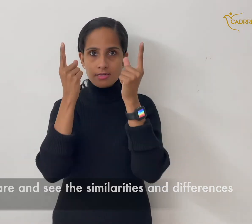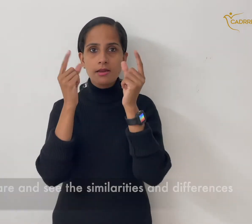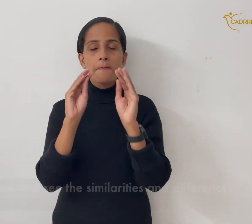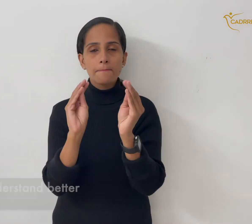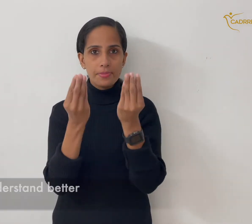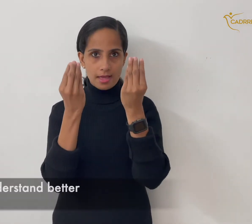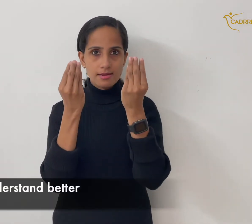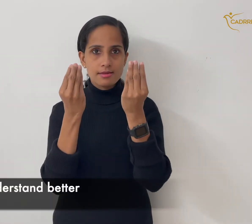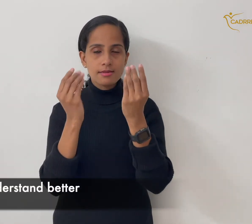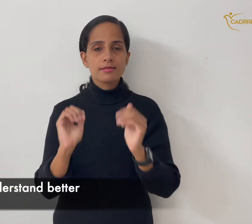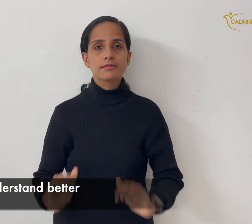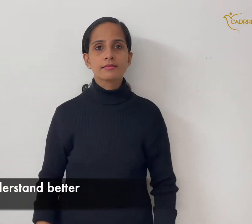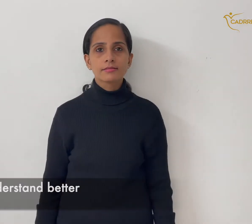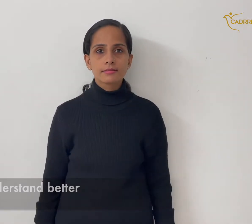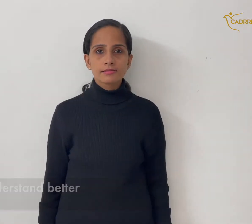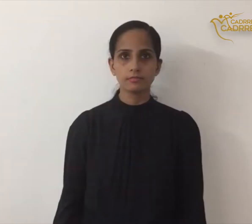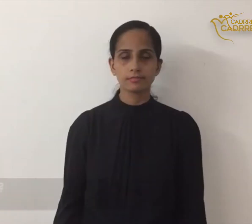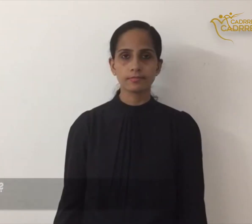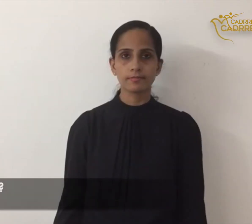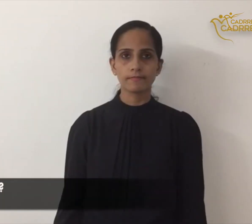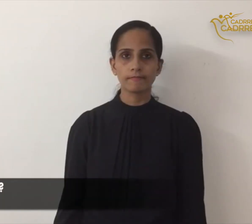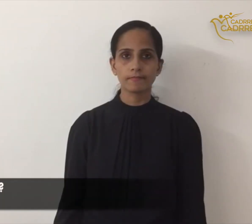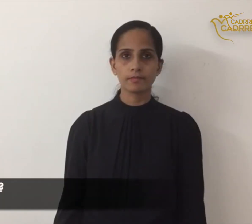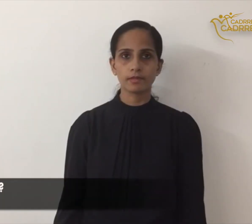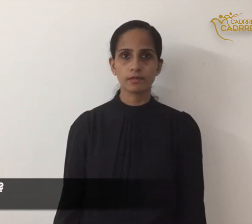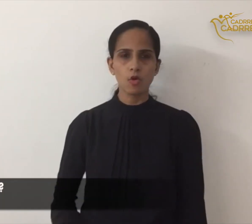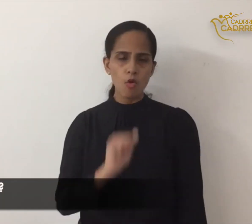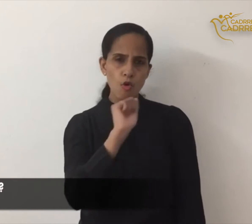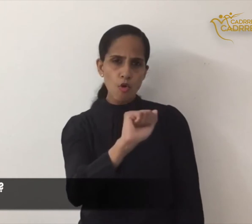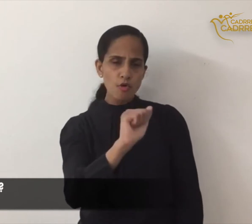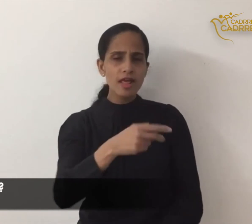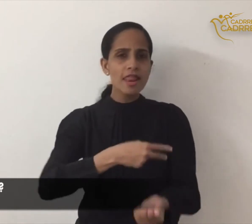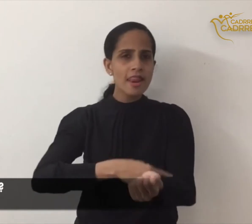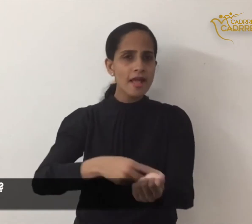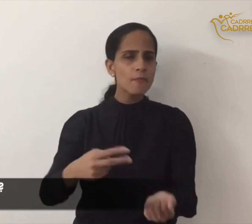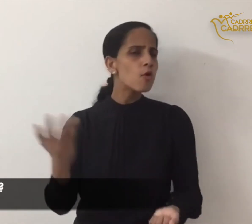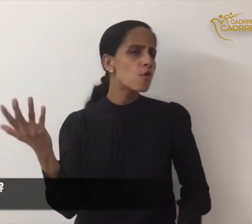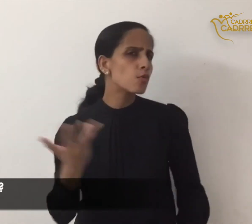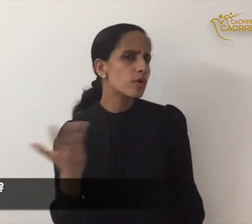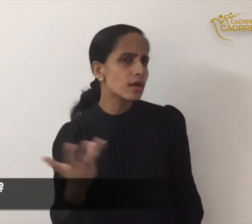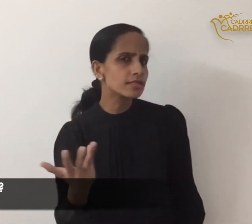understand better. What is your name?